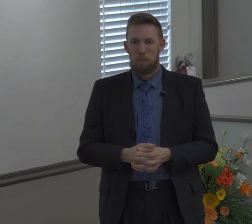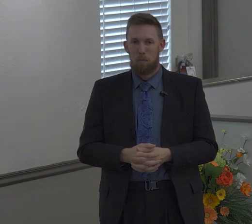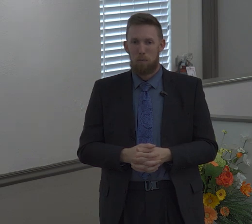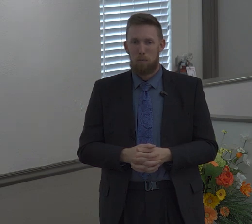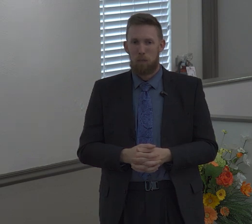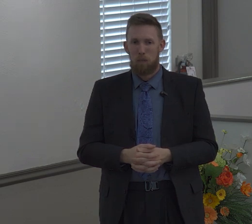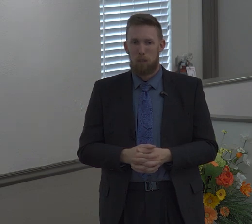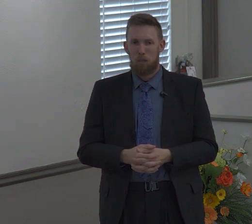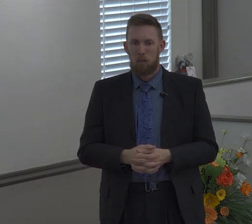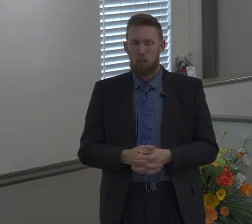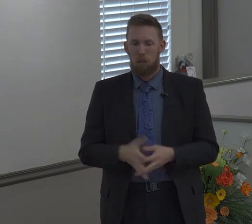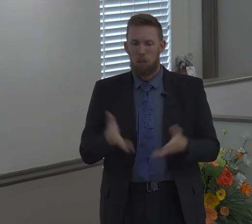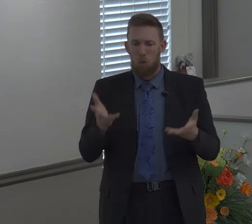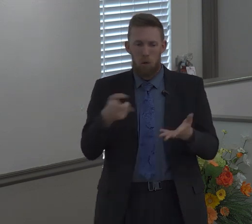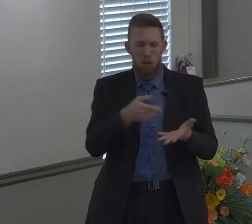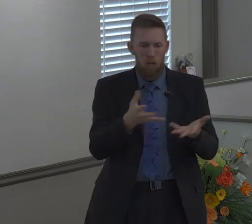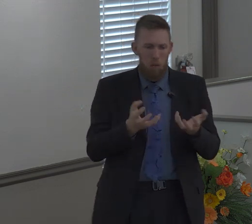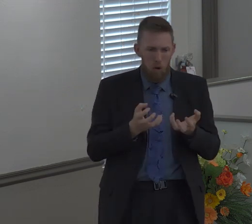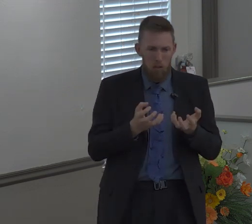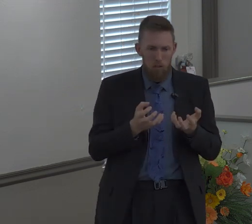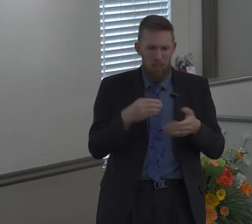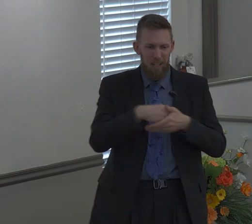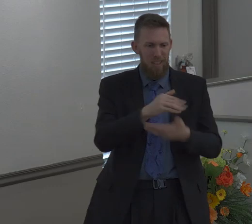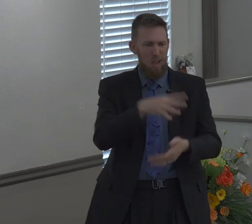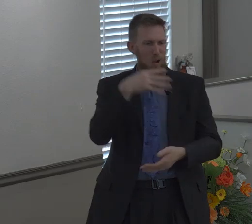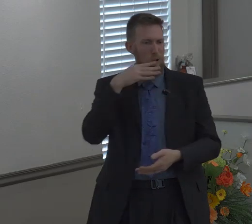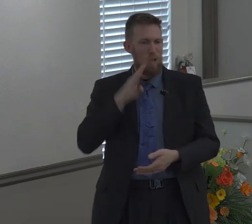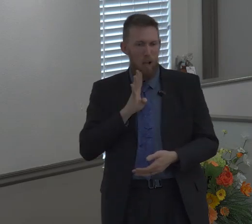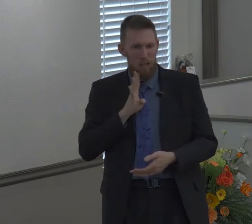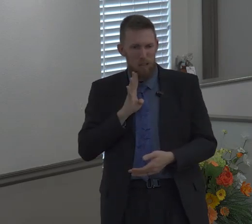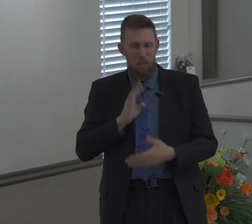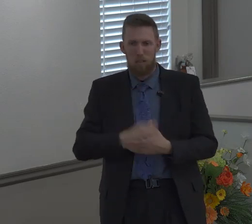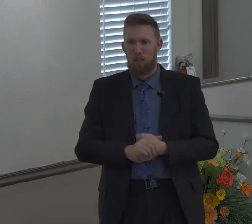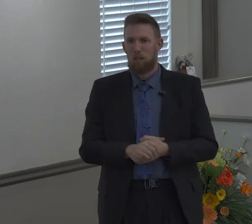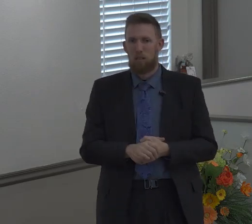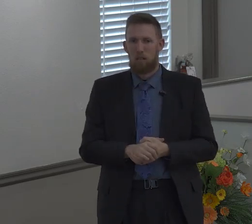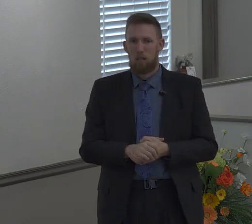What are they wanting after their own lusts?